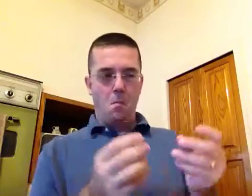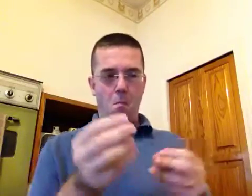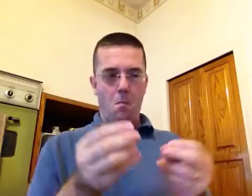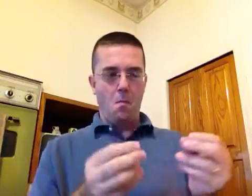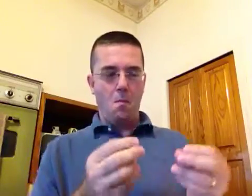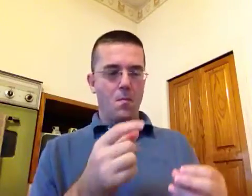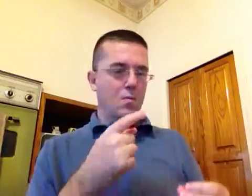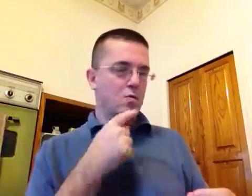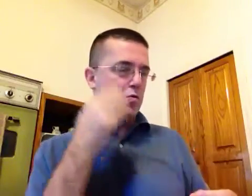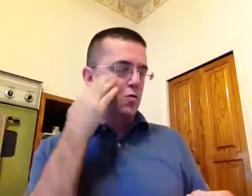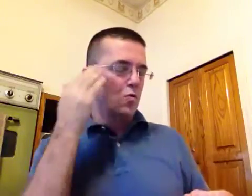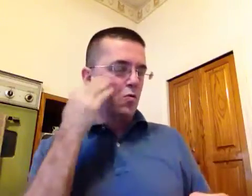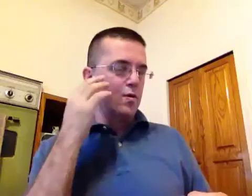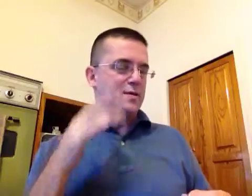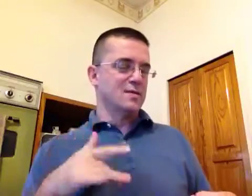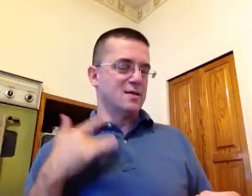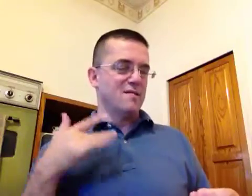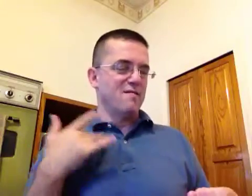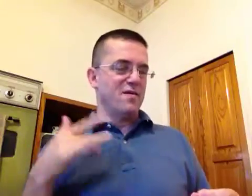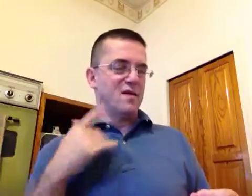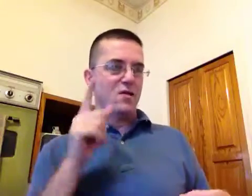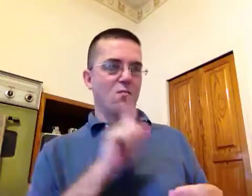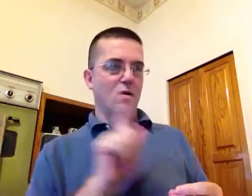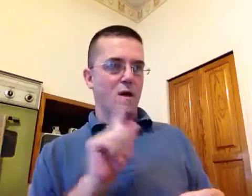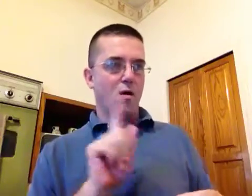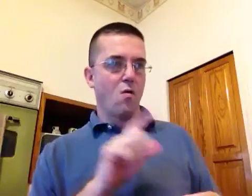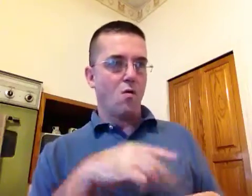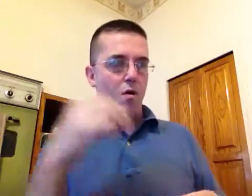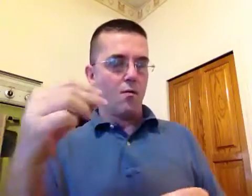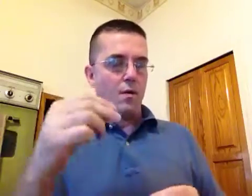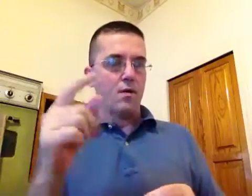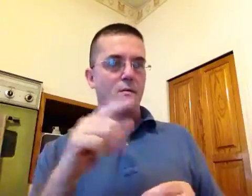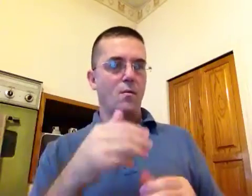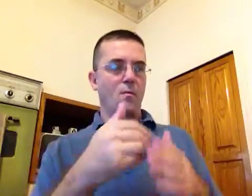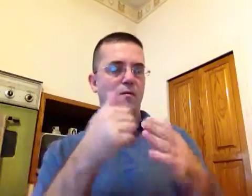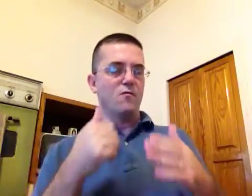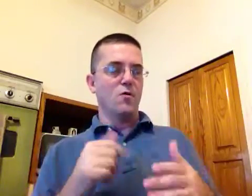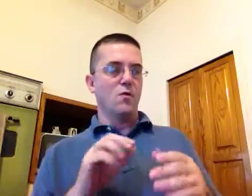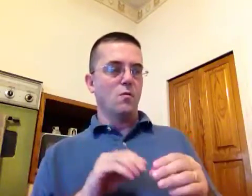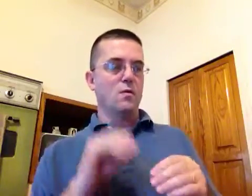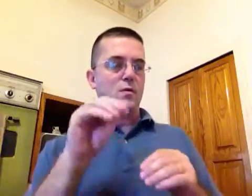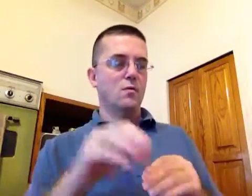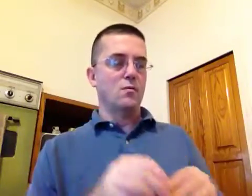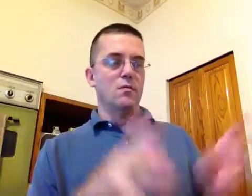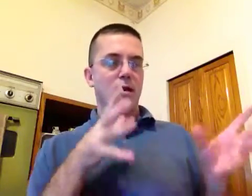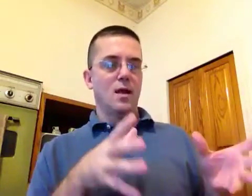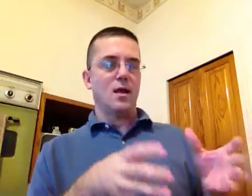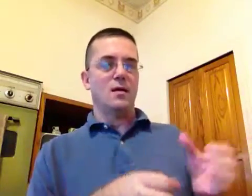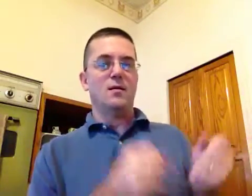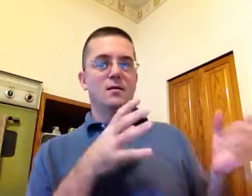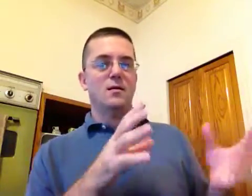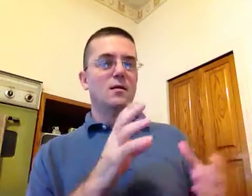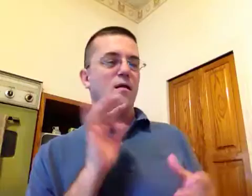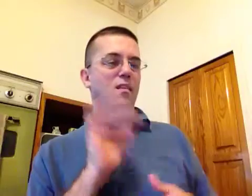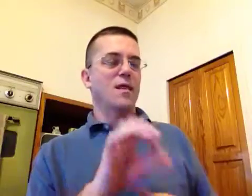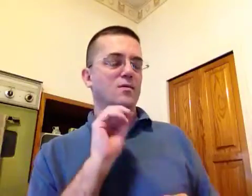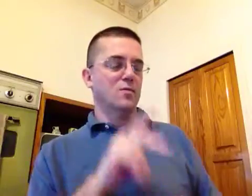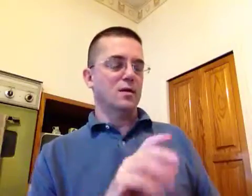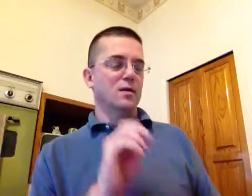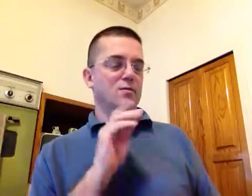some feeling that we're going places we've never gone before in our life before he wants to let that go. That's okay. Okay. That's okay. So we don't have to, we